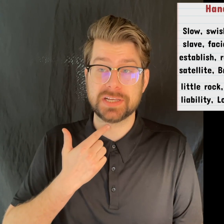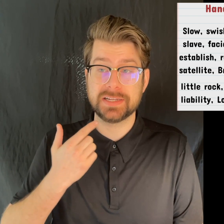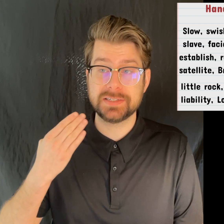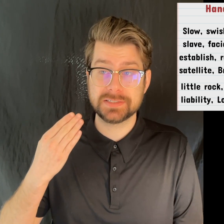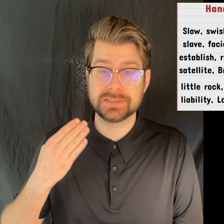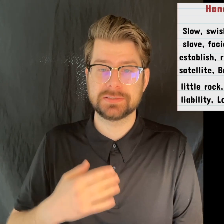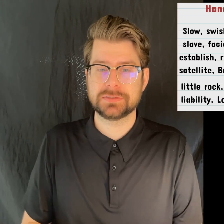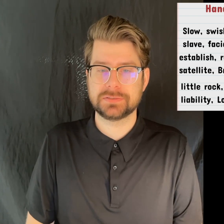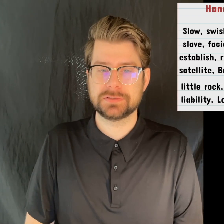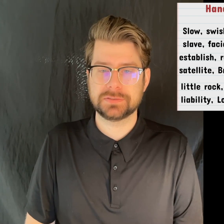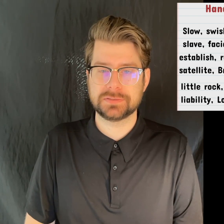initiation,